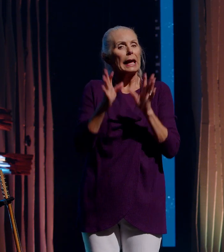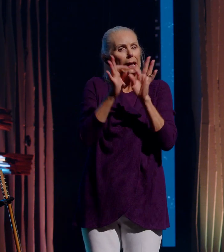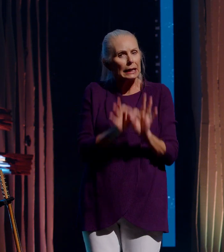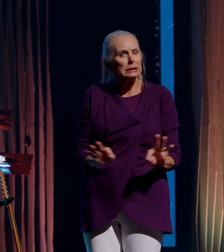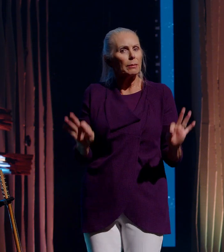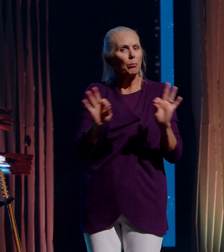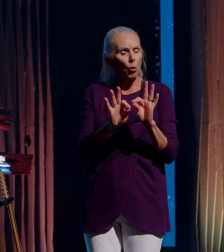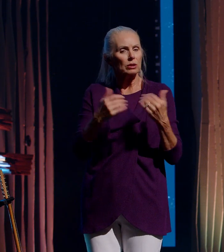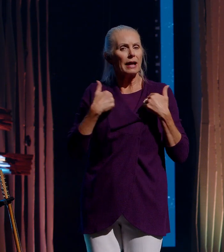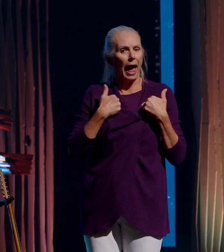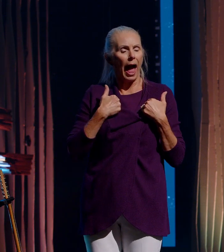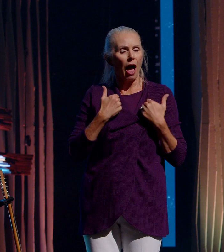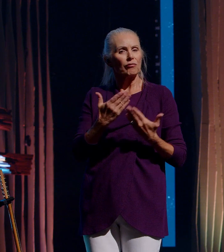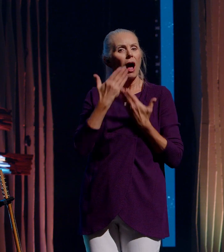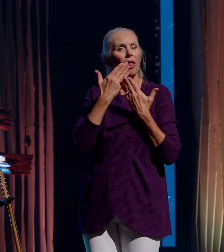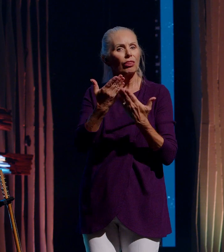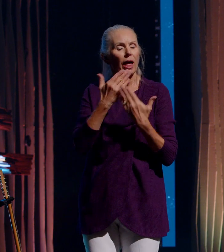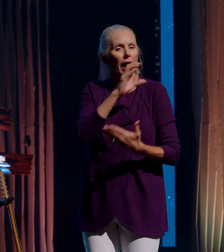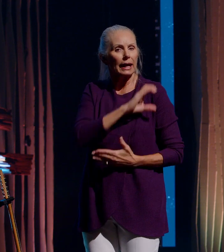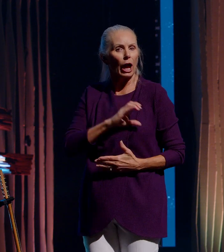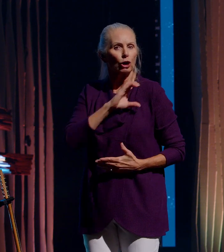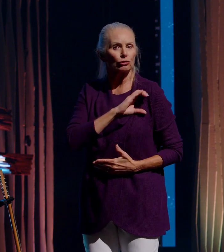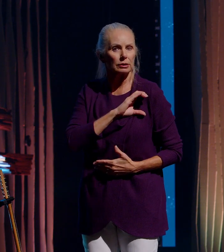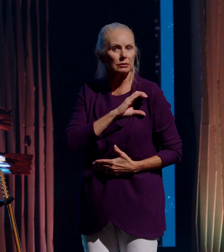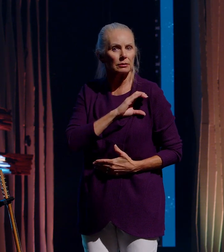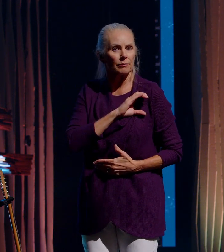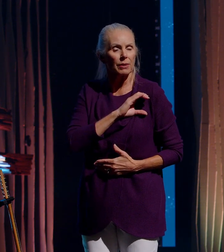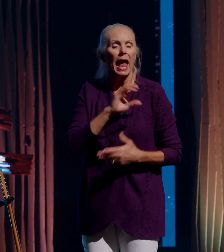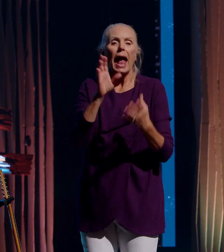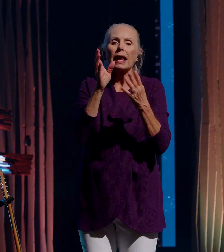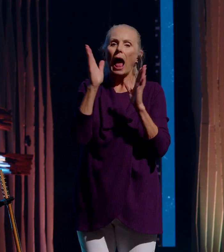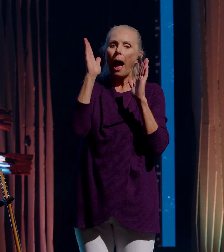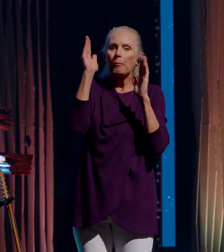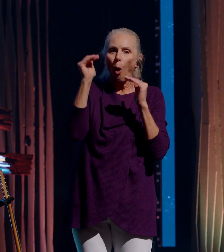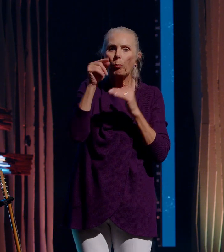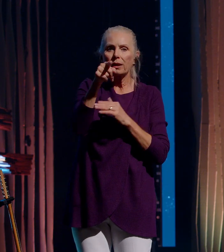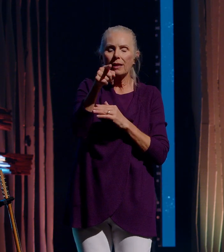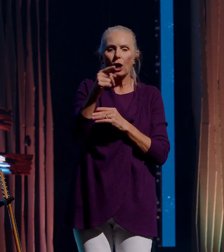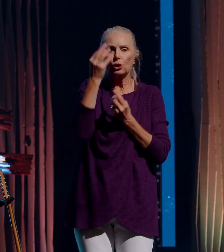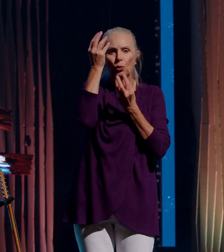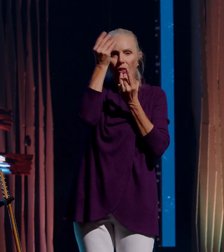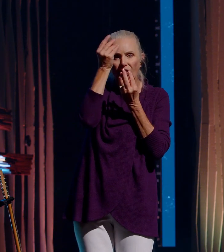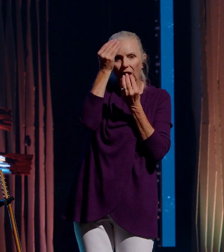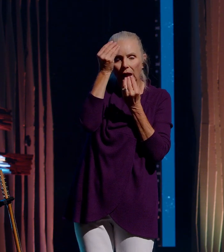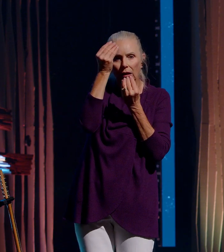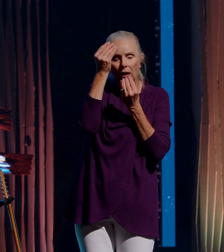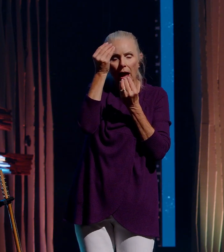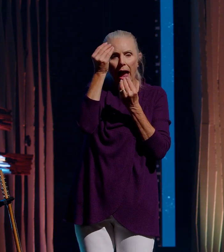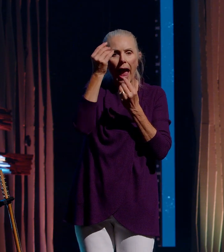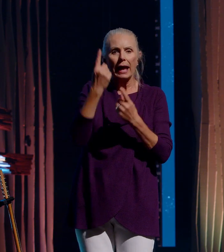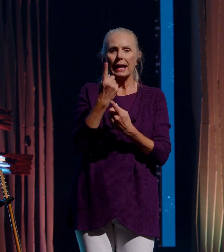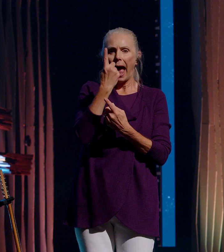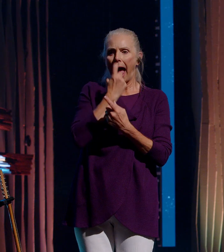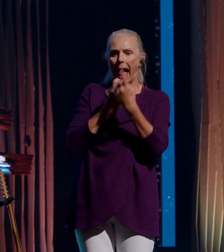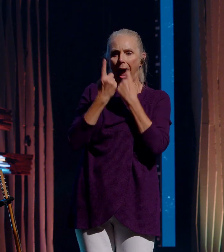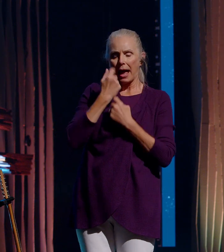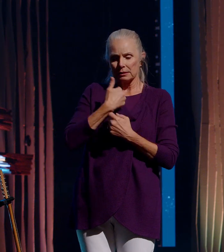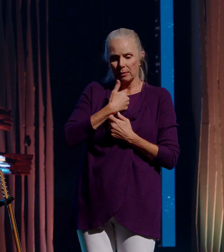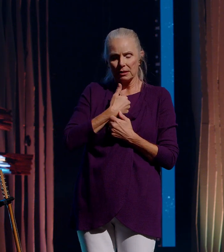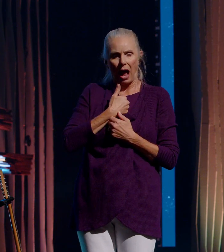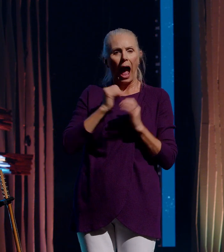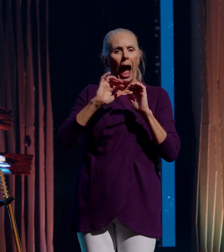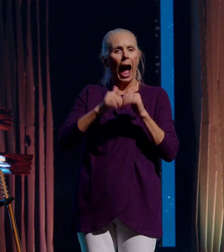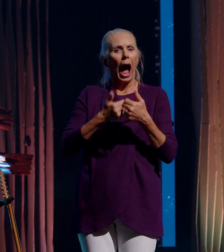character traits. And I hope that even as we walk through this, we would even be encouraged to ask the question that the psalmist is asking, is how could we